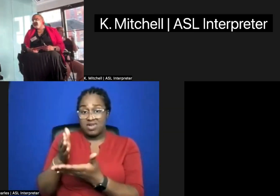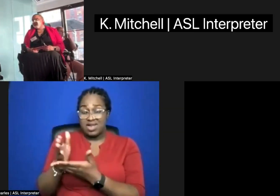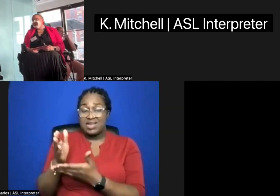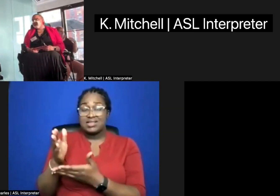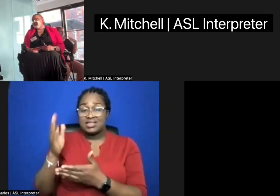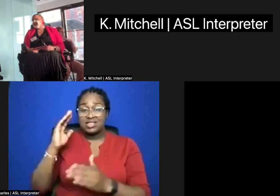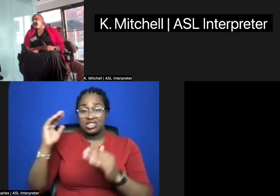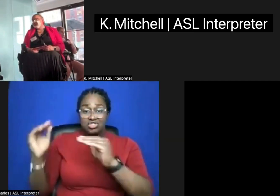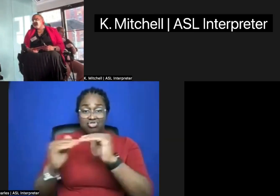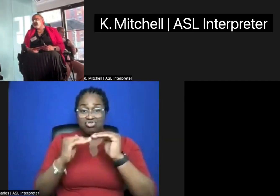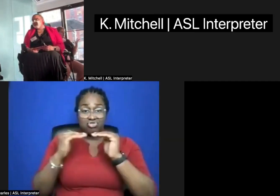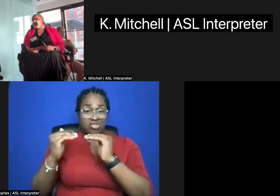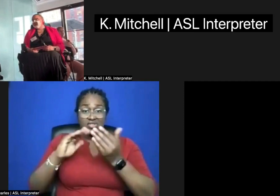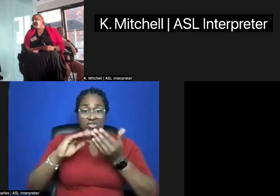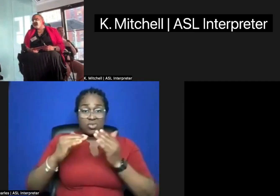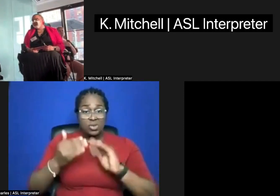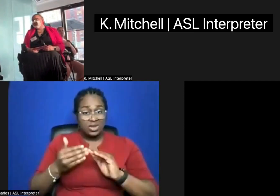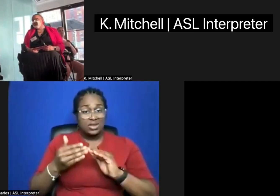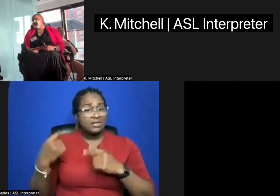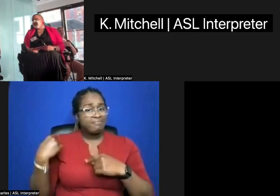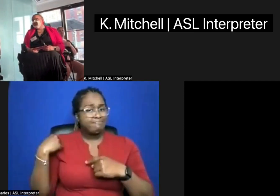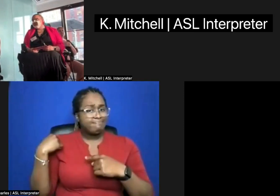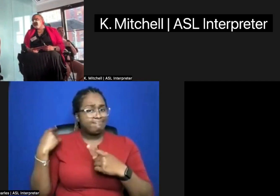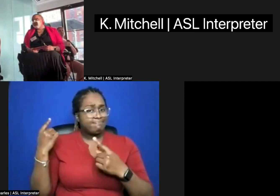community is, since the